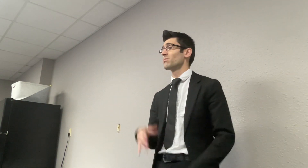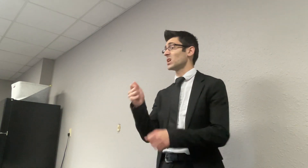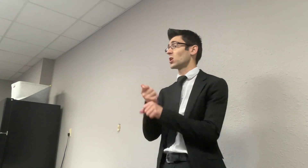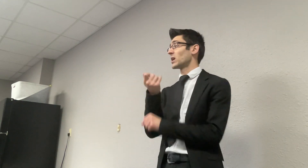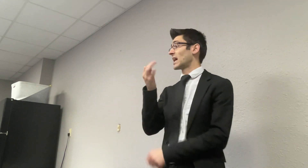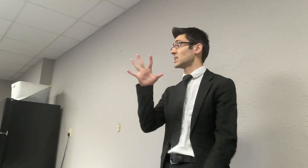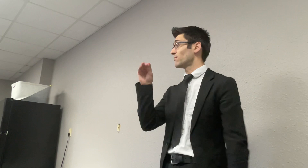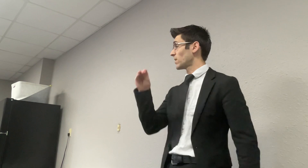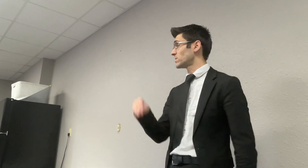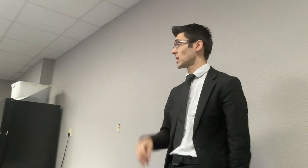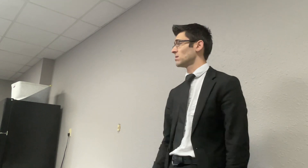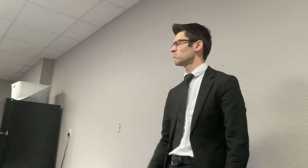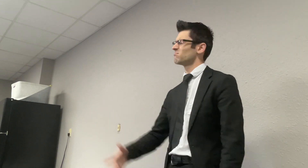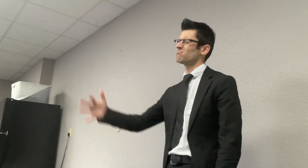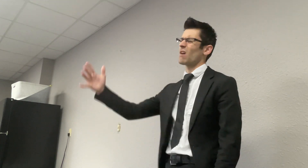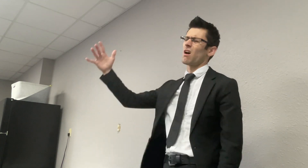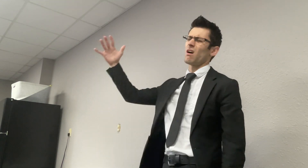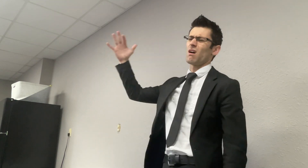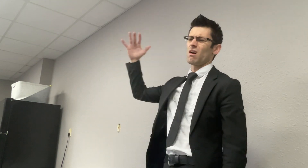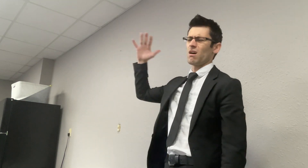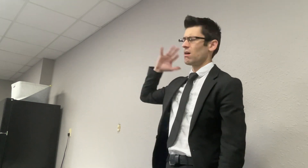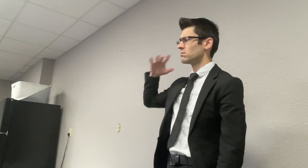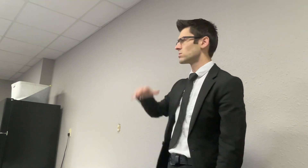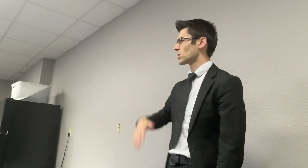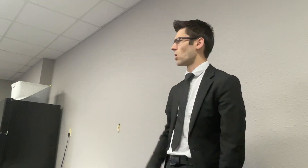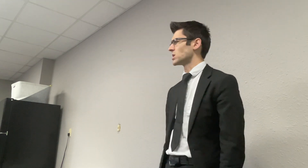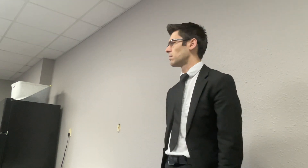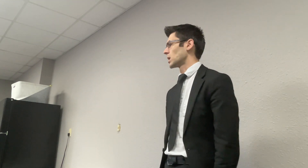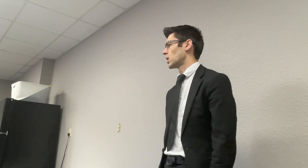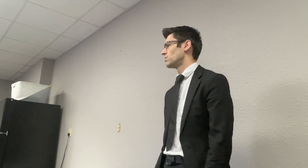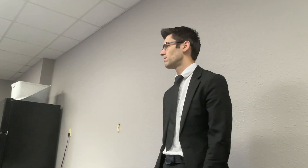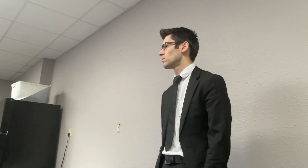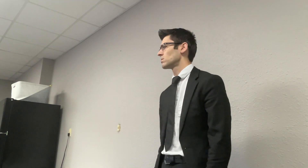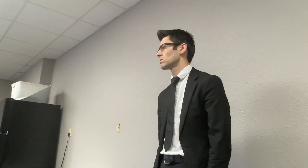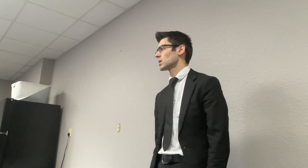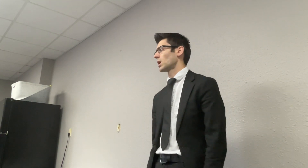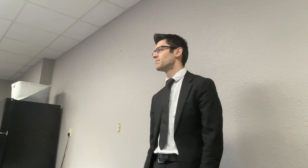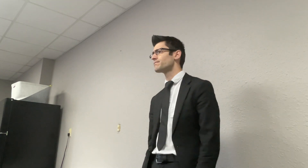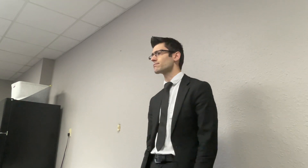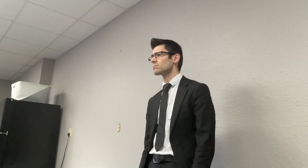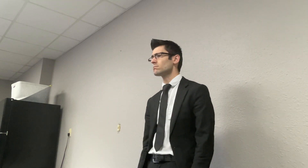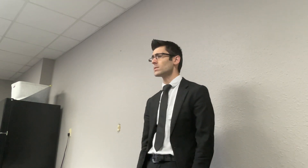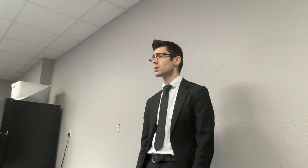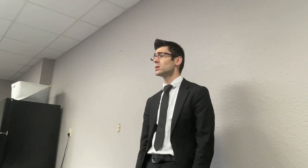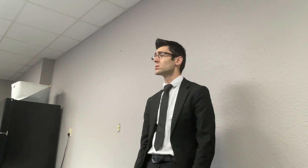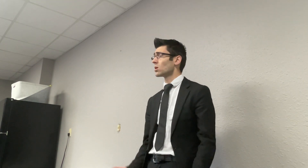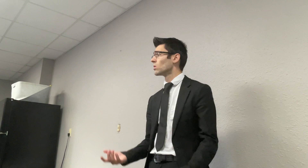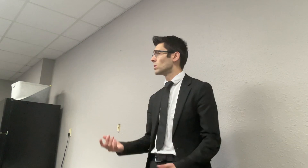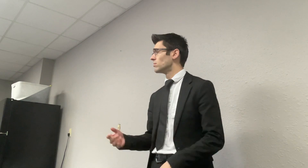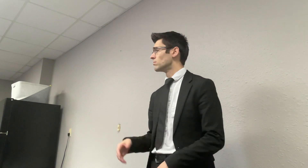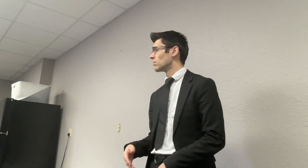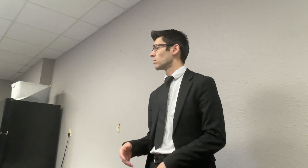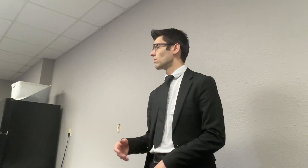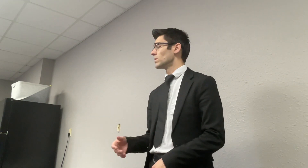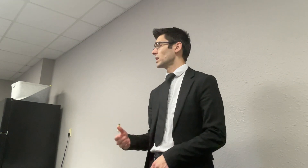year 1950, long time ago. Okay? So, and even